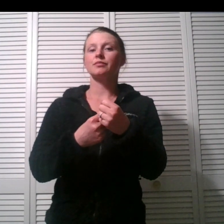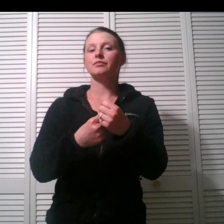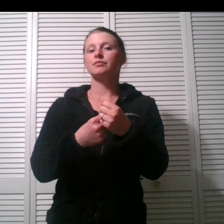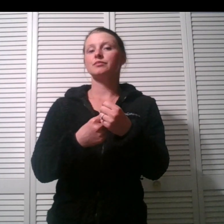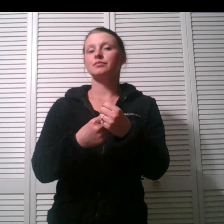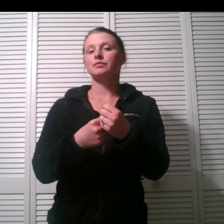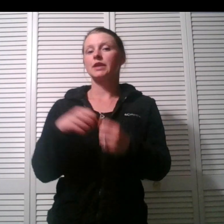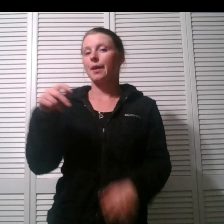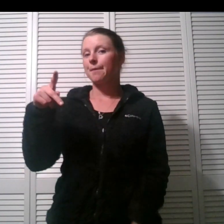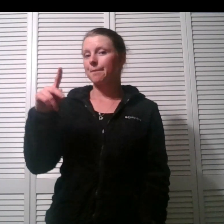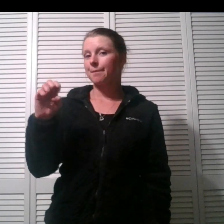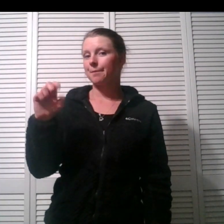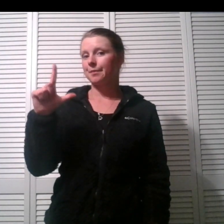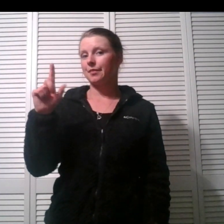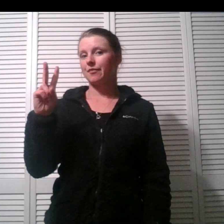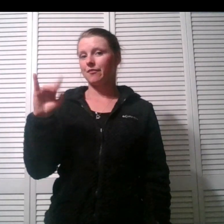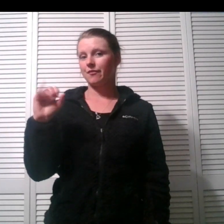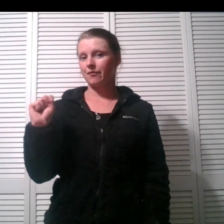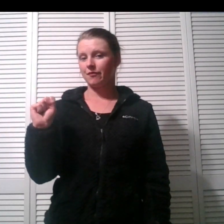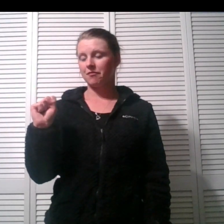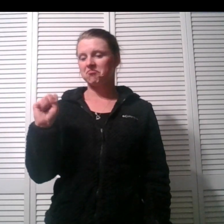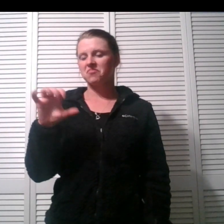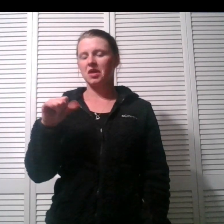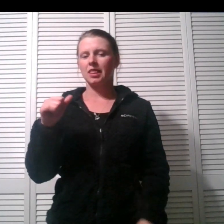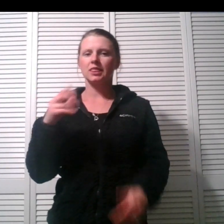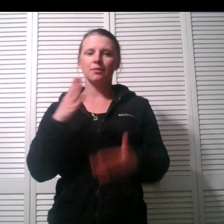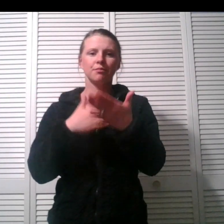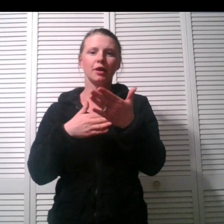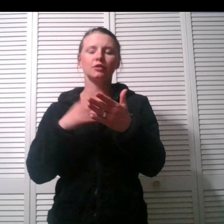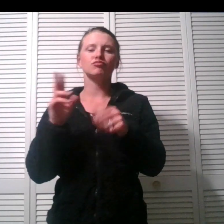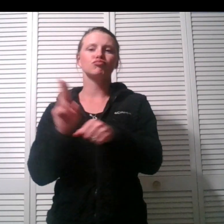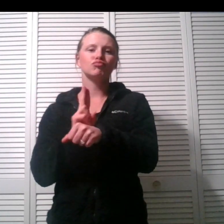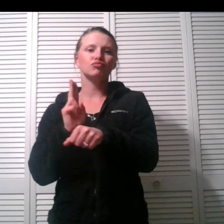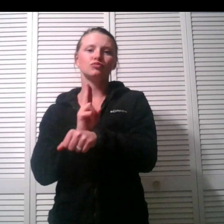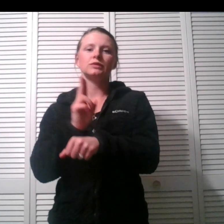skeleton via the body's tendons and ligaments.